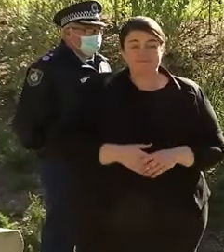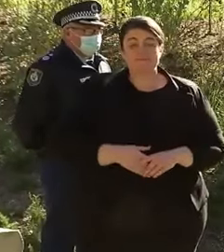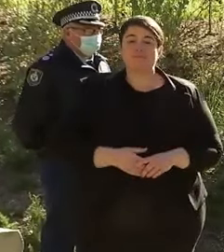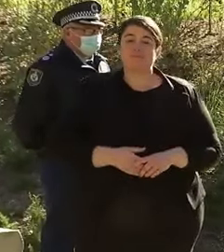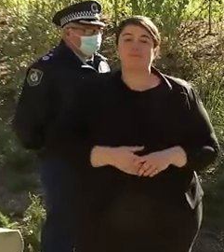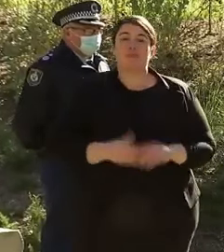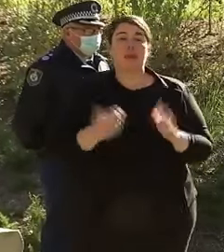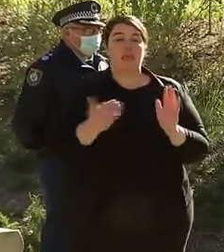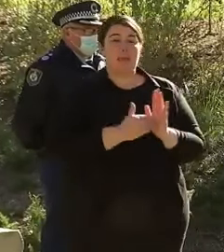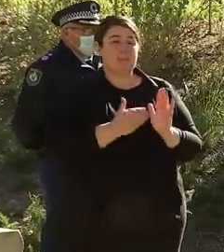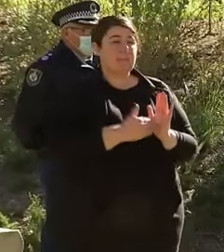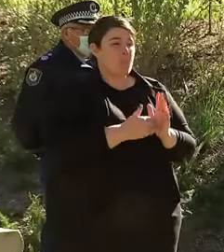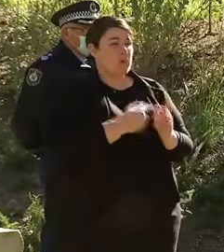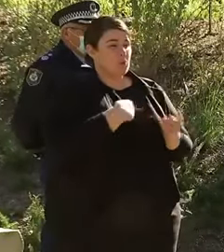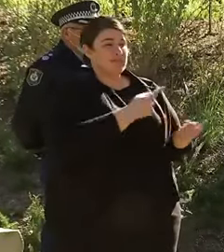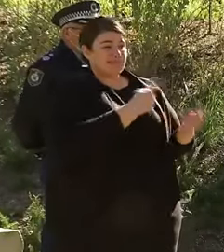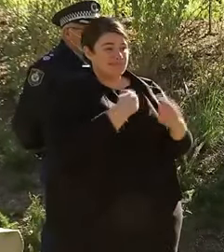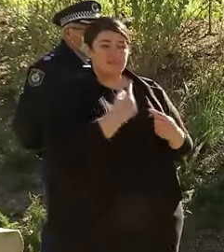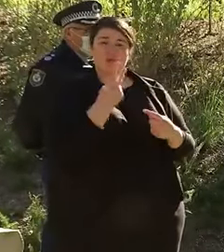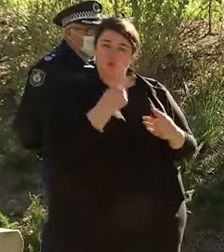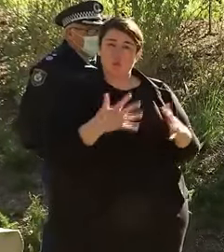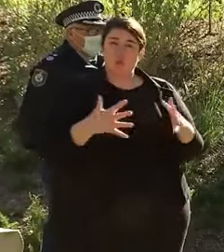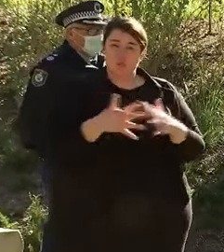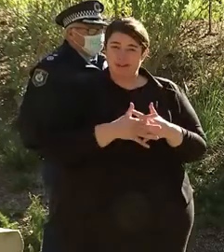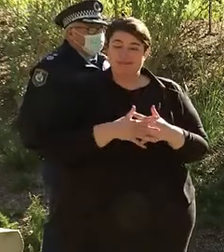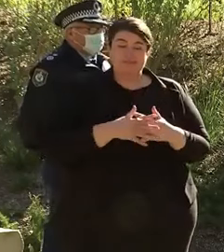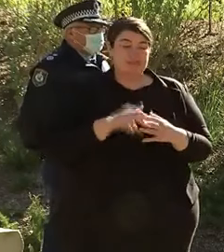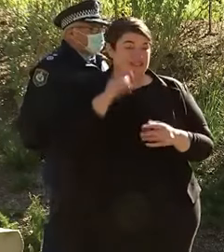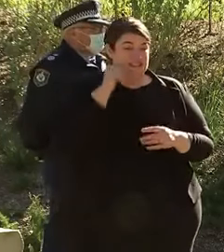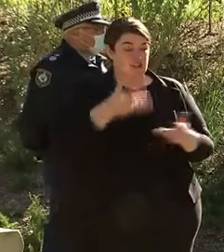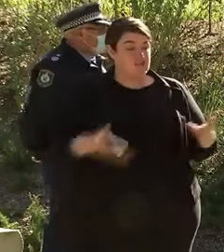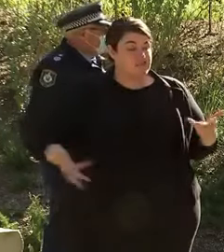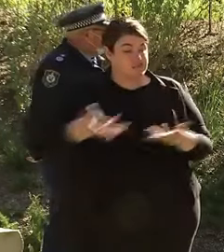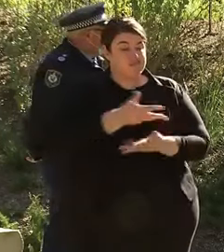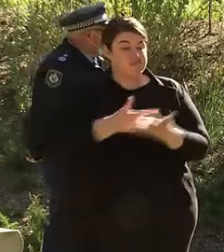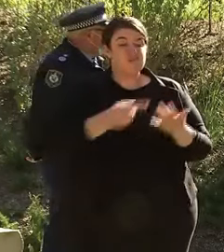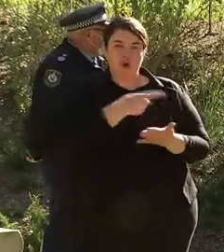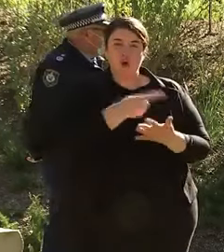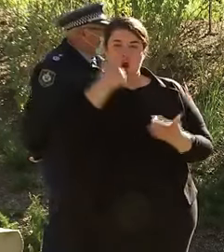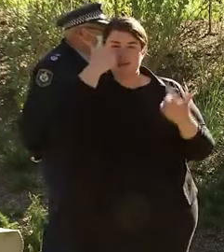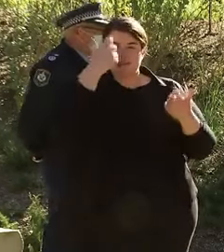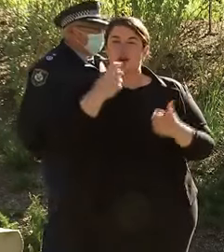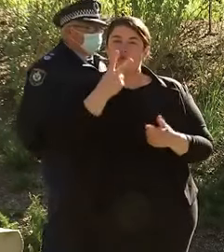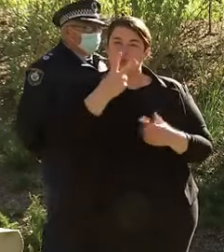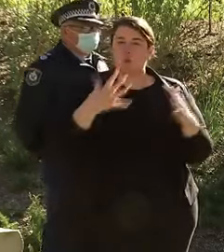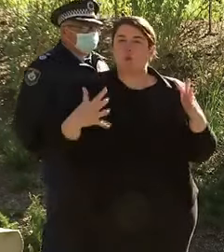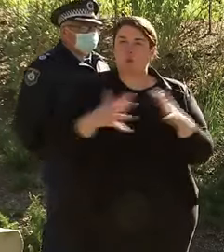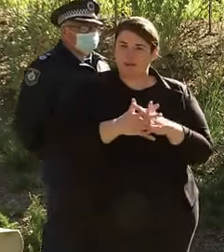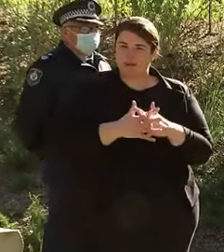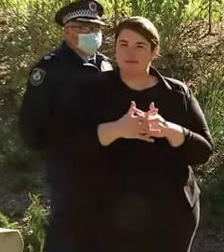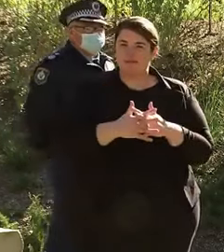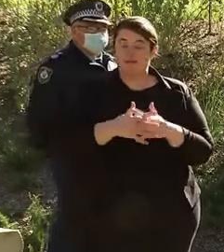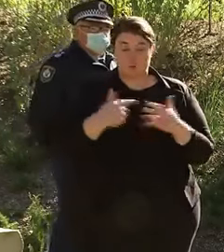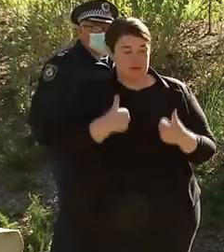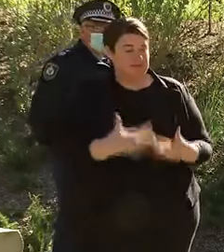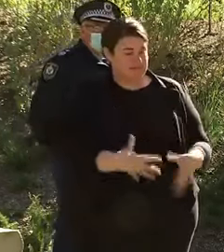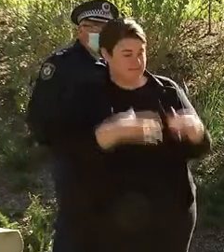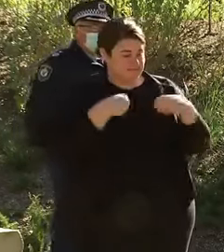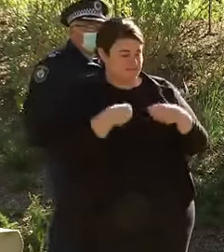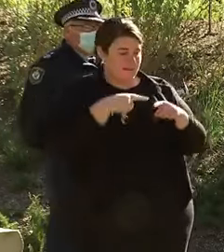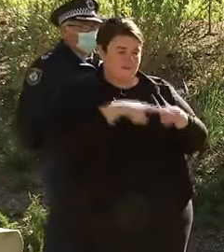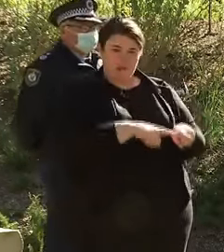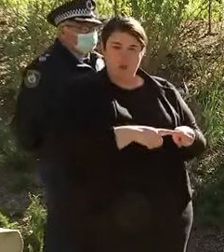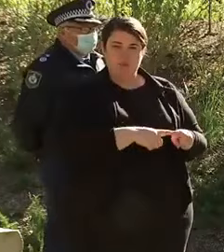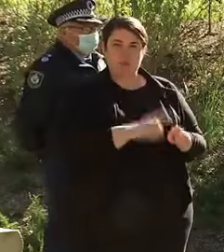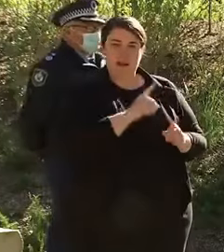have, but I will ask Dr. Chant to comment on that. When she gave us her advice yesterday, she recommended 2 weeks, which is the advice we accepted, and